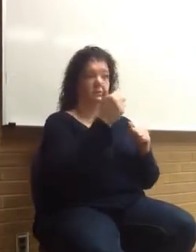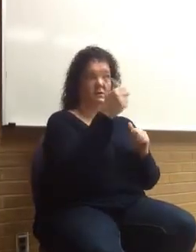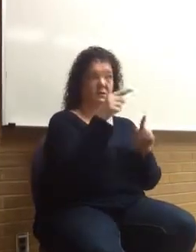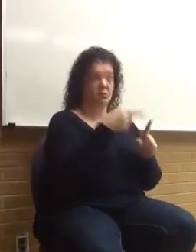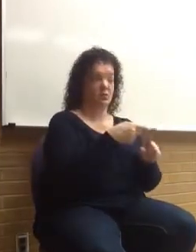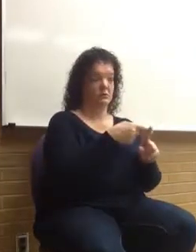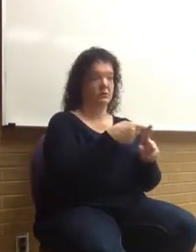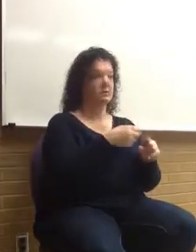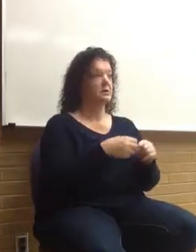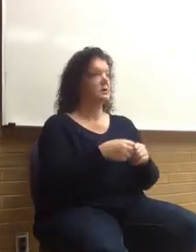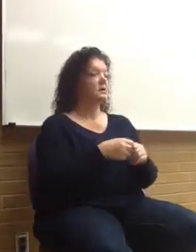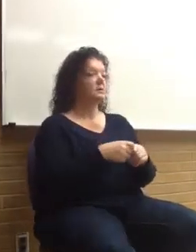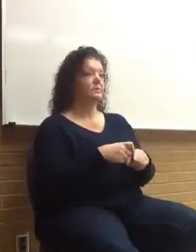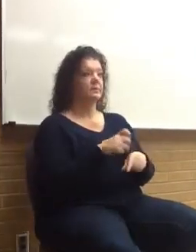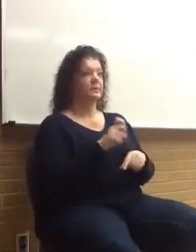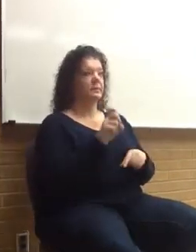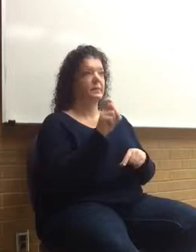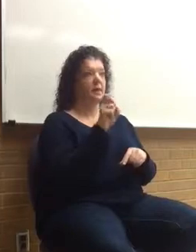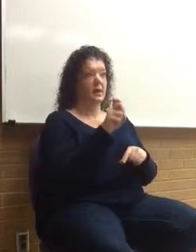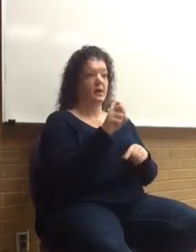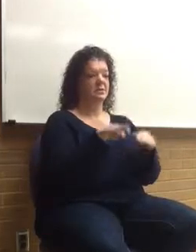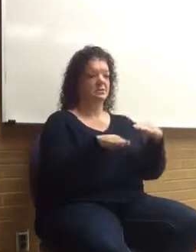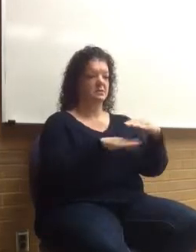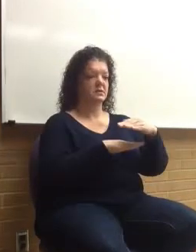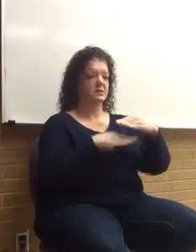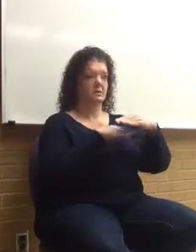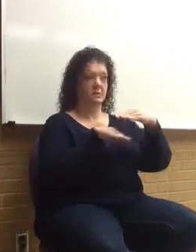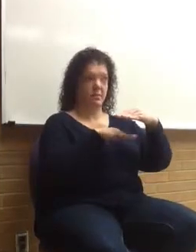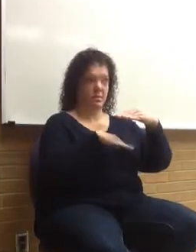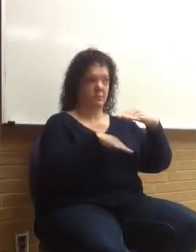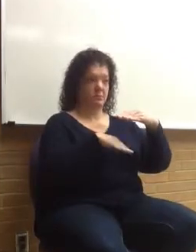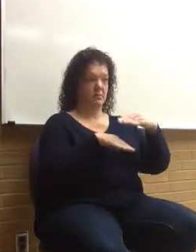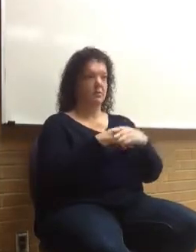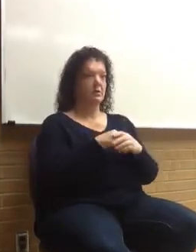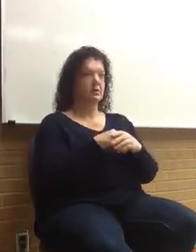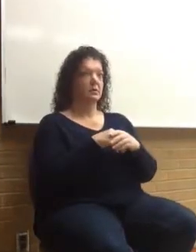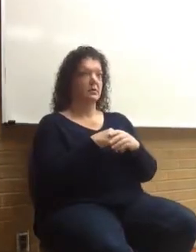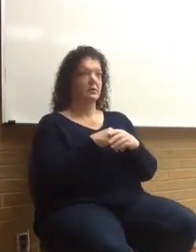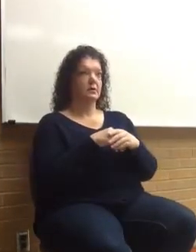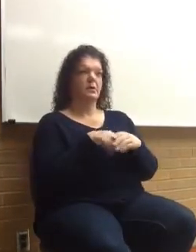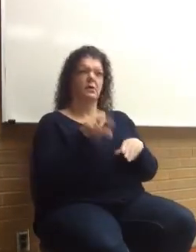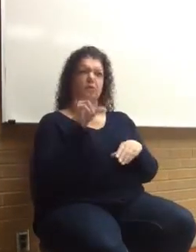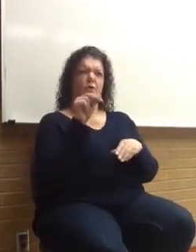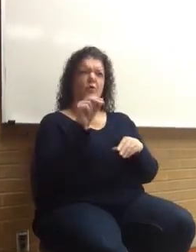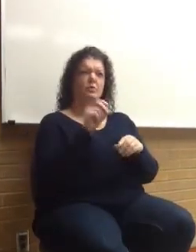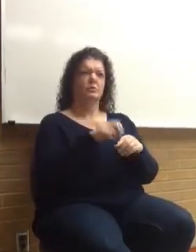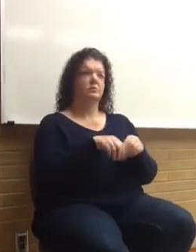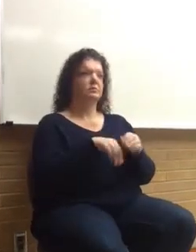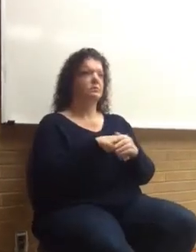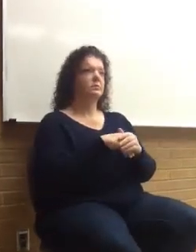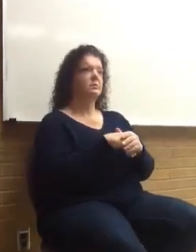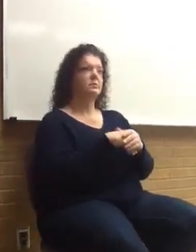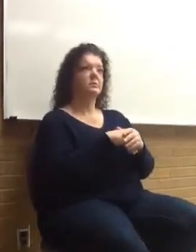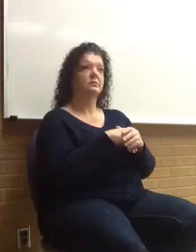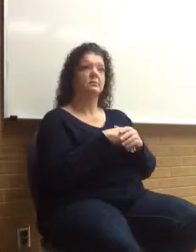When x is on the bottom, no negotiation is allowed. The one you're thinking of is the one on the top that I